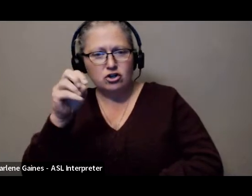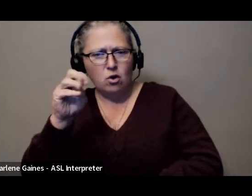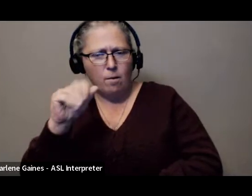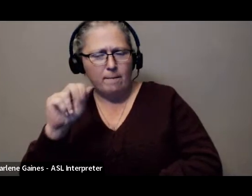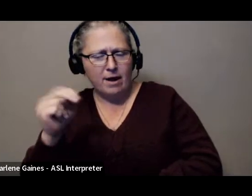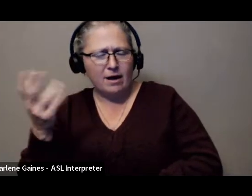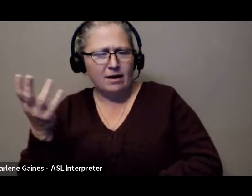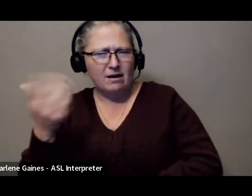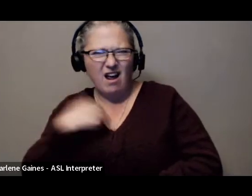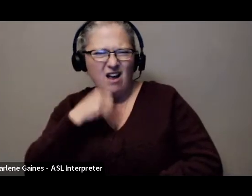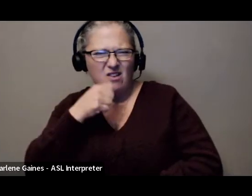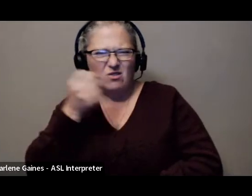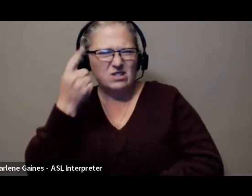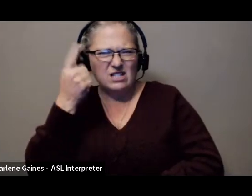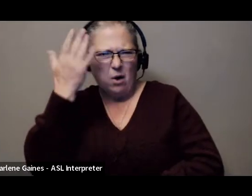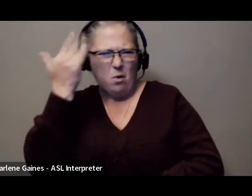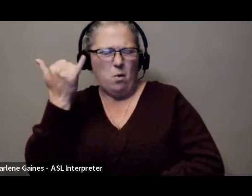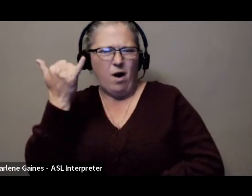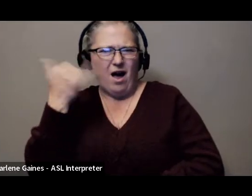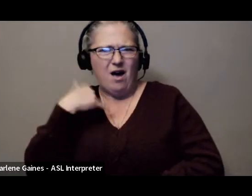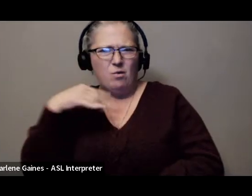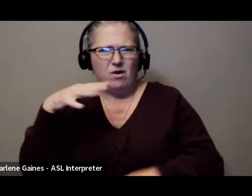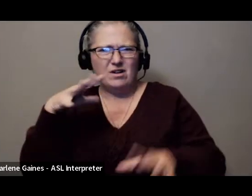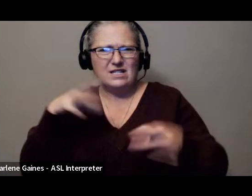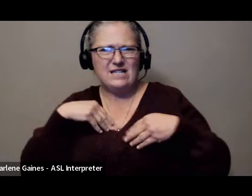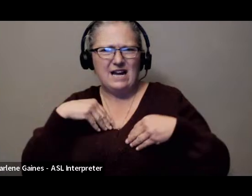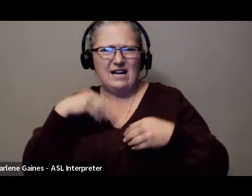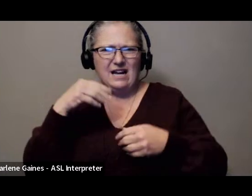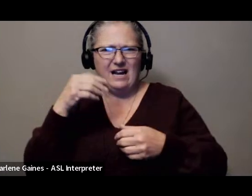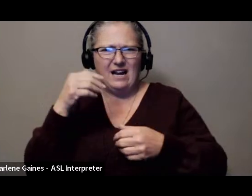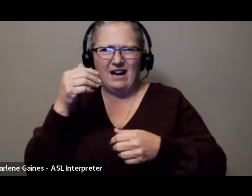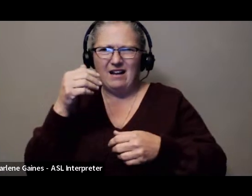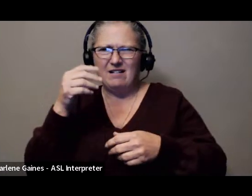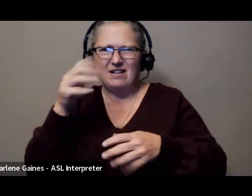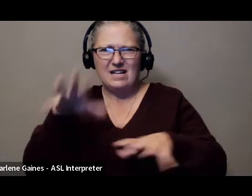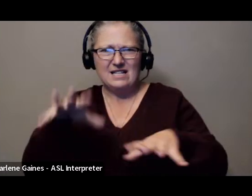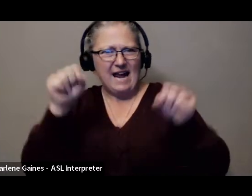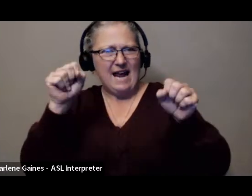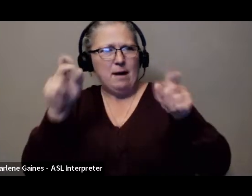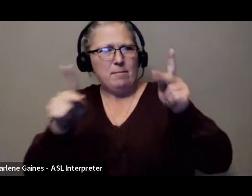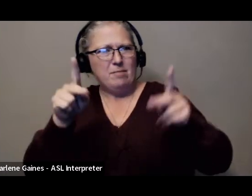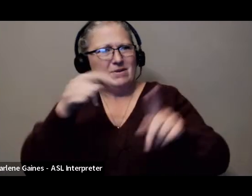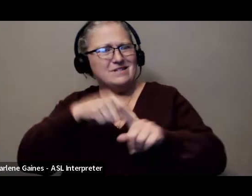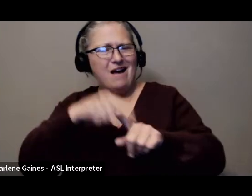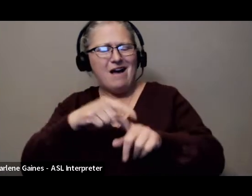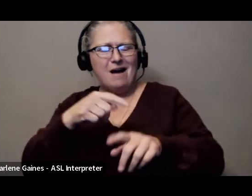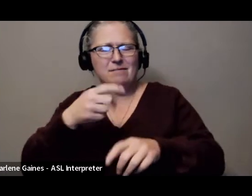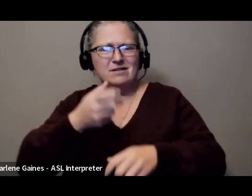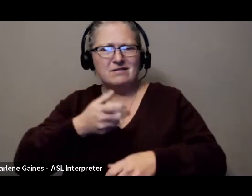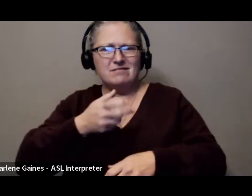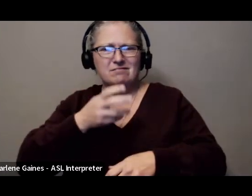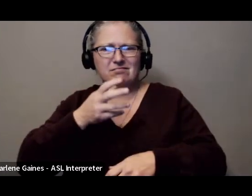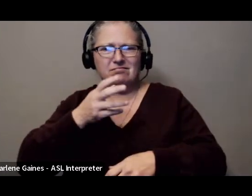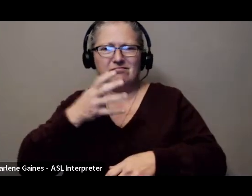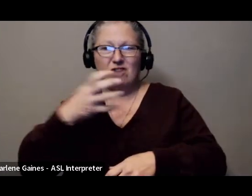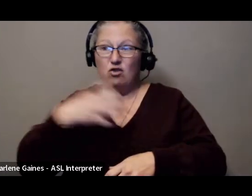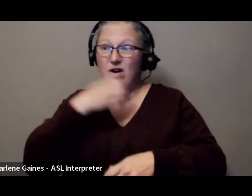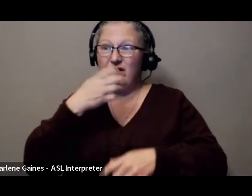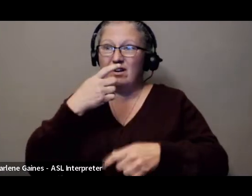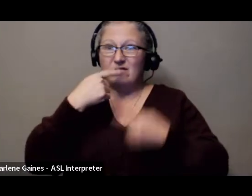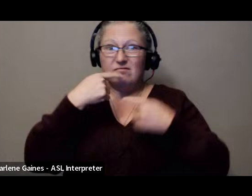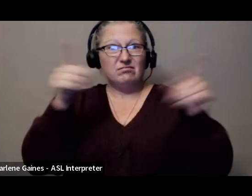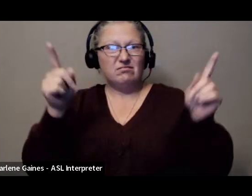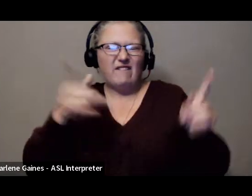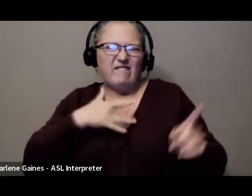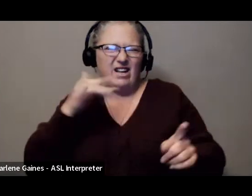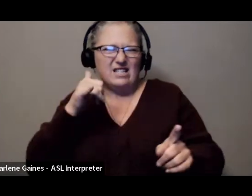Showman. And I don't understand why we're taking everybody's time tonight to air this grievance. It does feel like